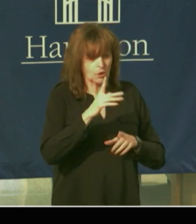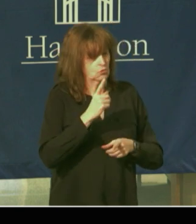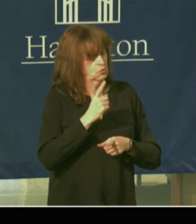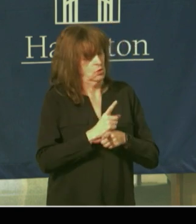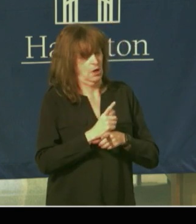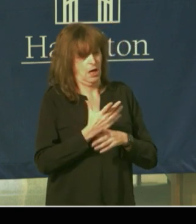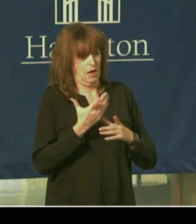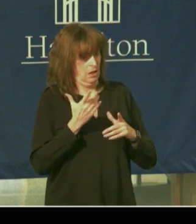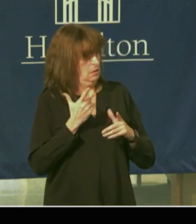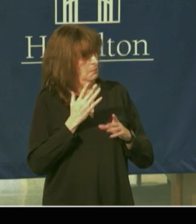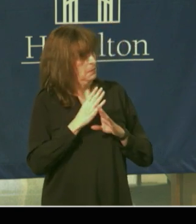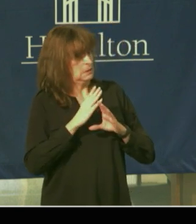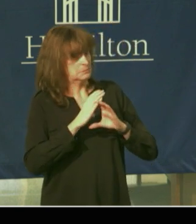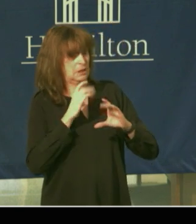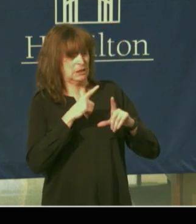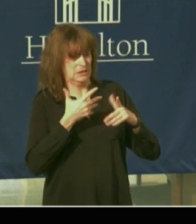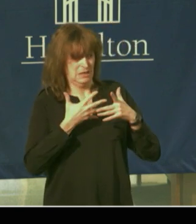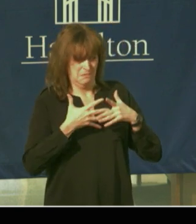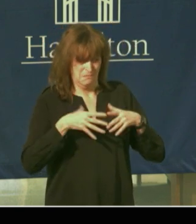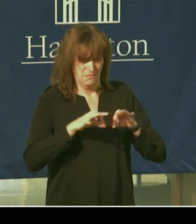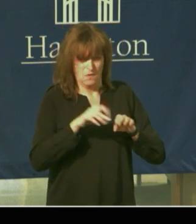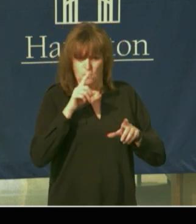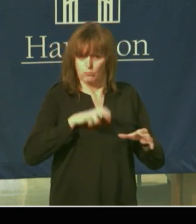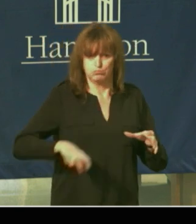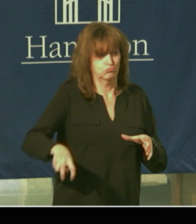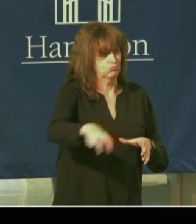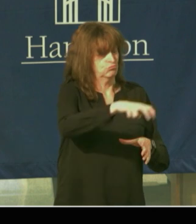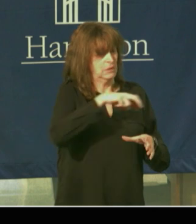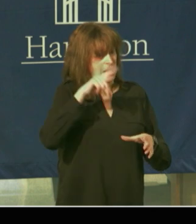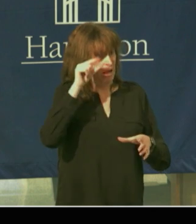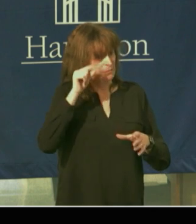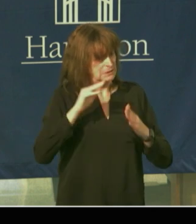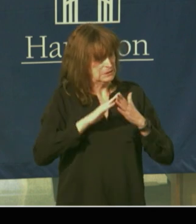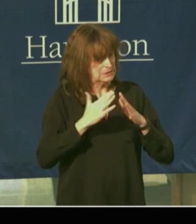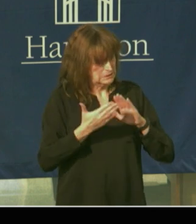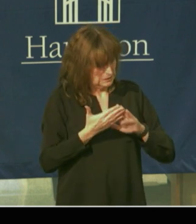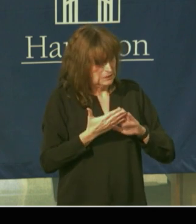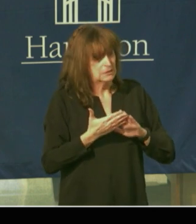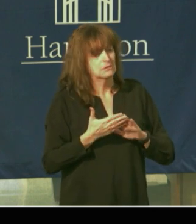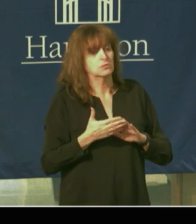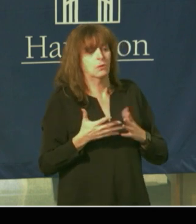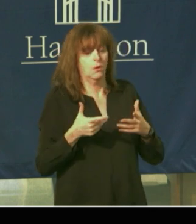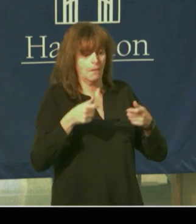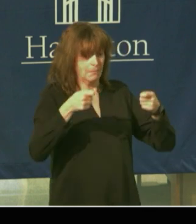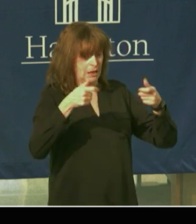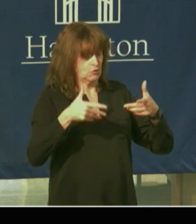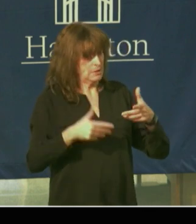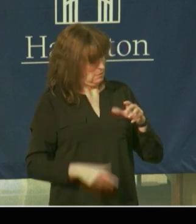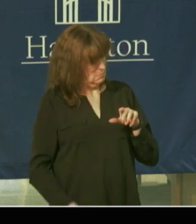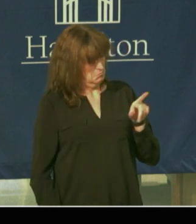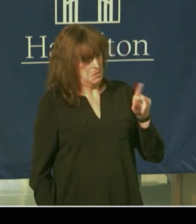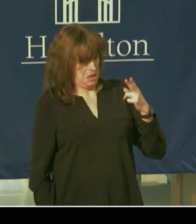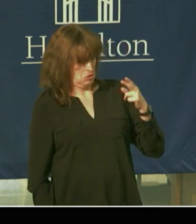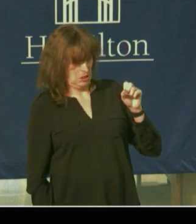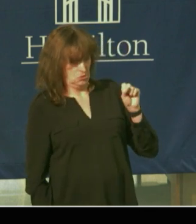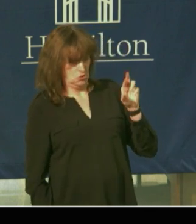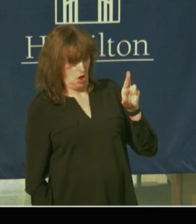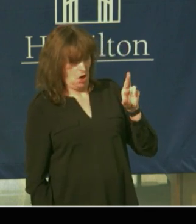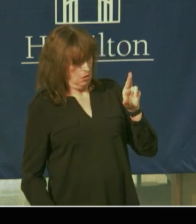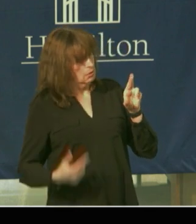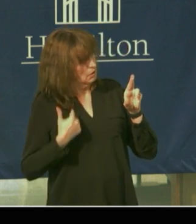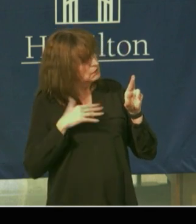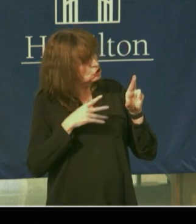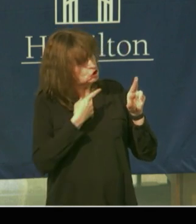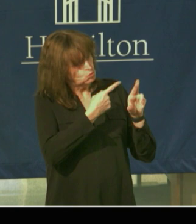of steps in conjunction with the management at HSR and the workforce. And I do want to say, because this is a good opportunity